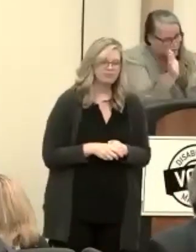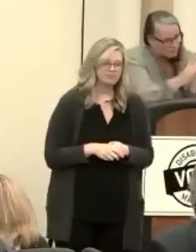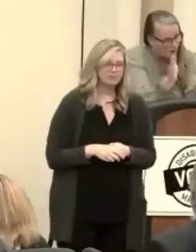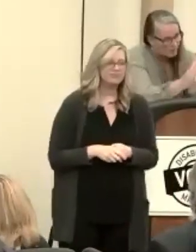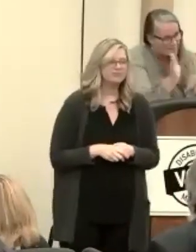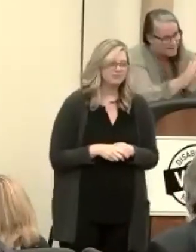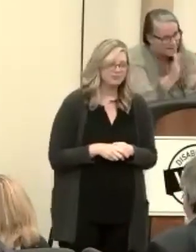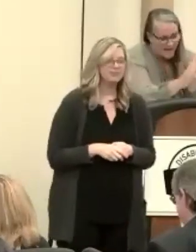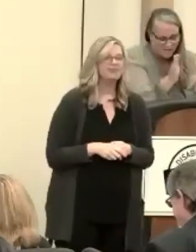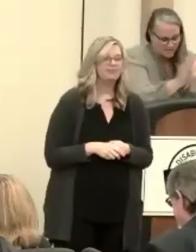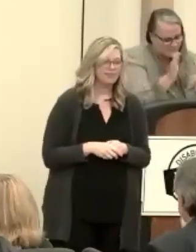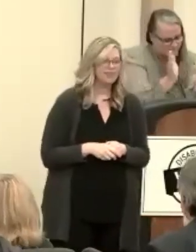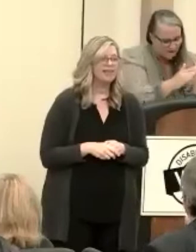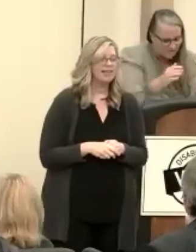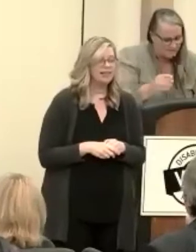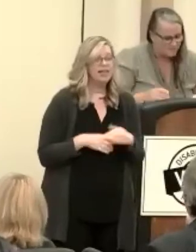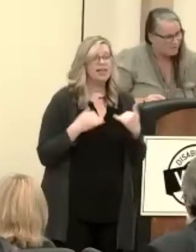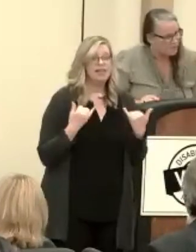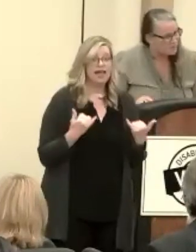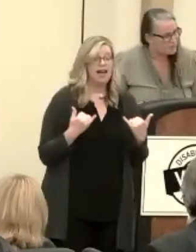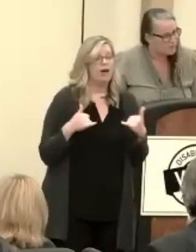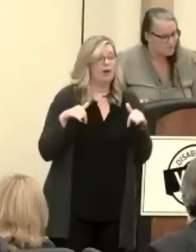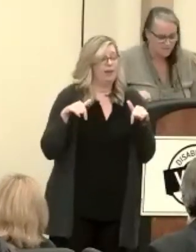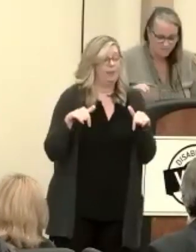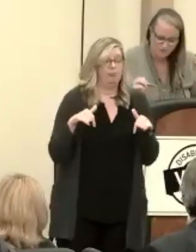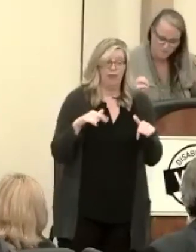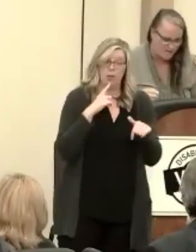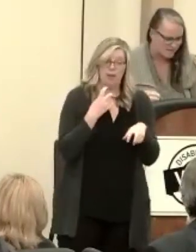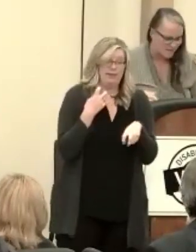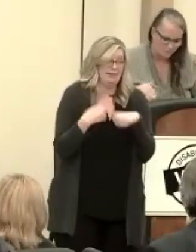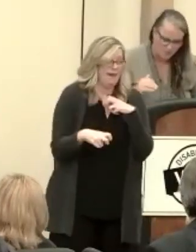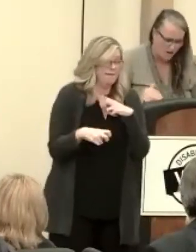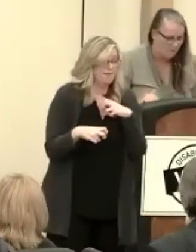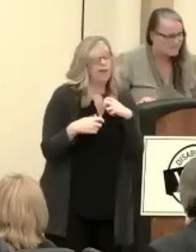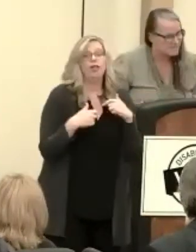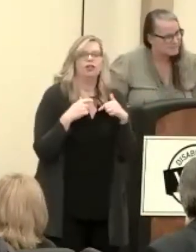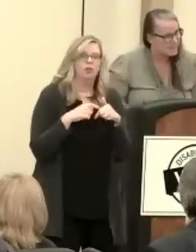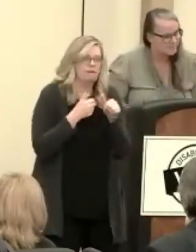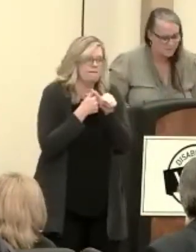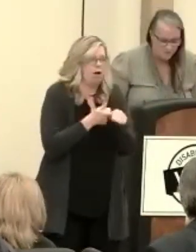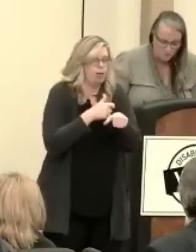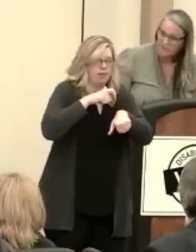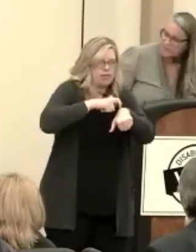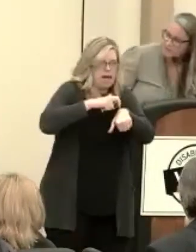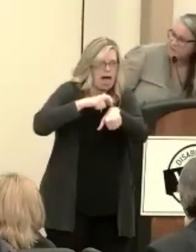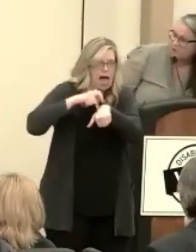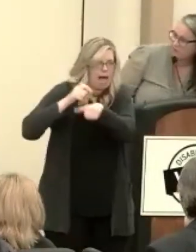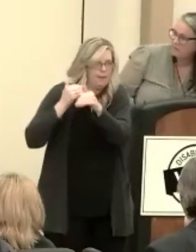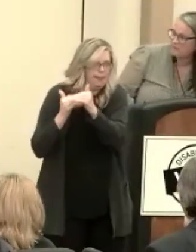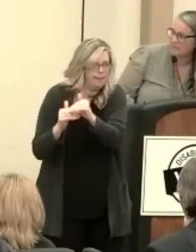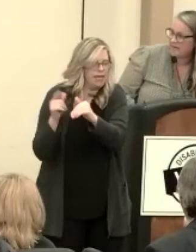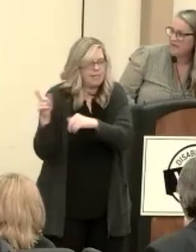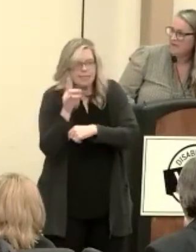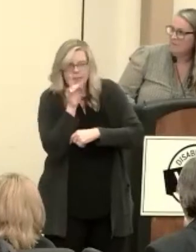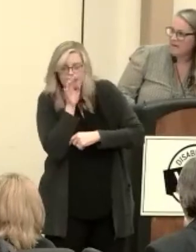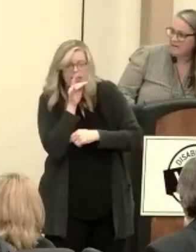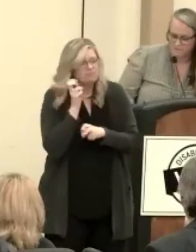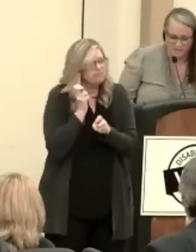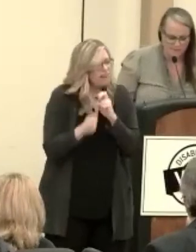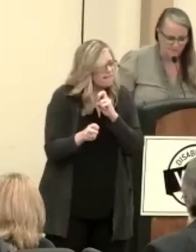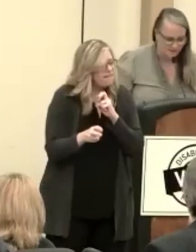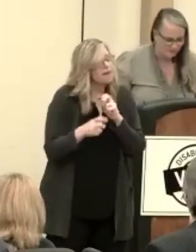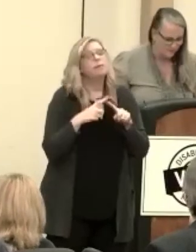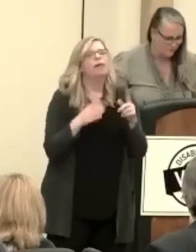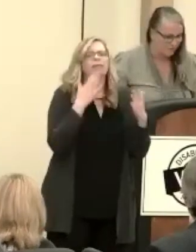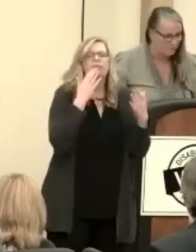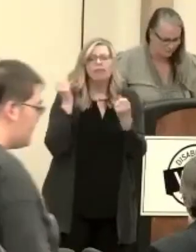It's democracy in action. It's very difficult to speak in code of time, as I said, and we so appreciate all of you today making time